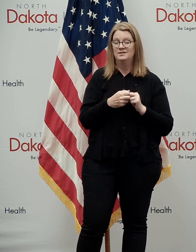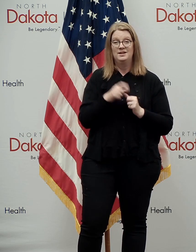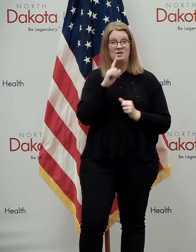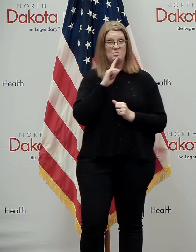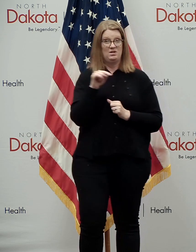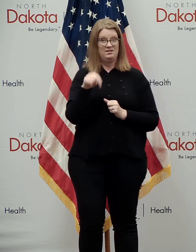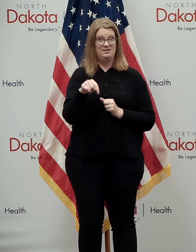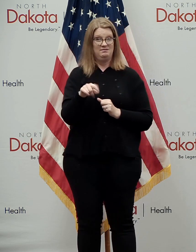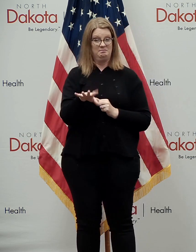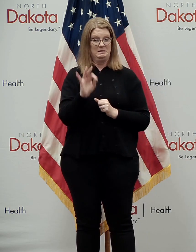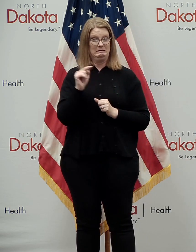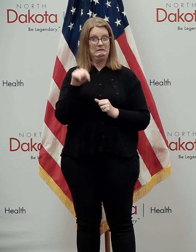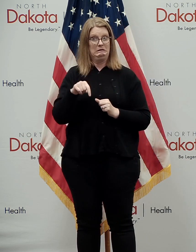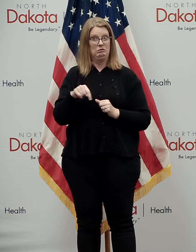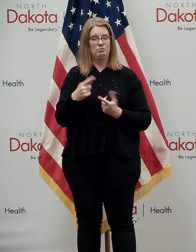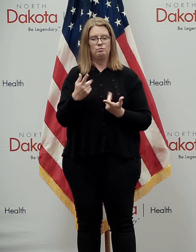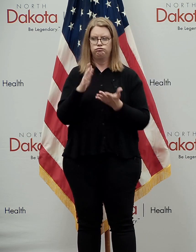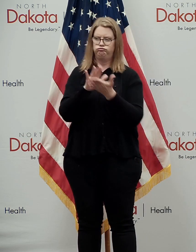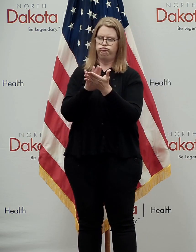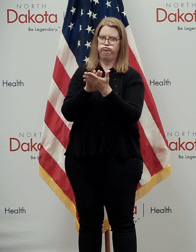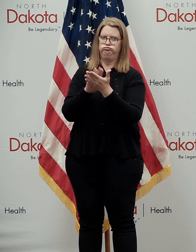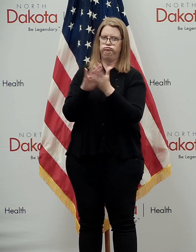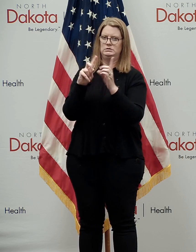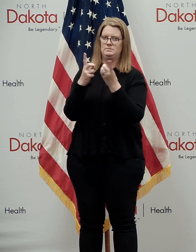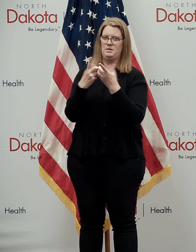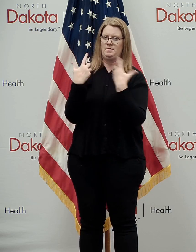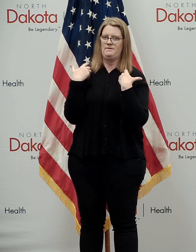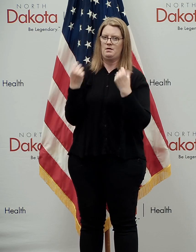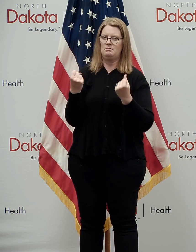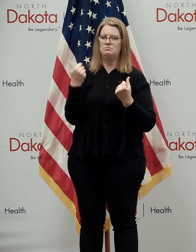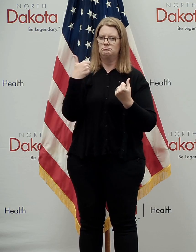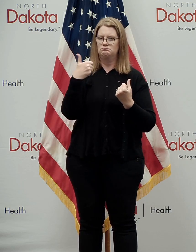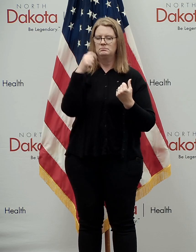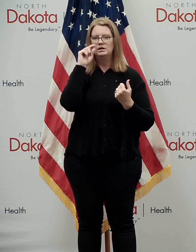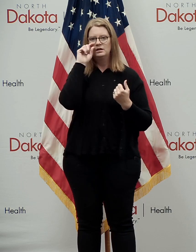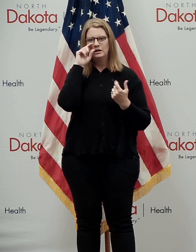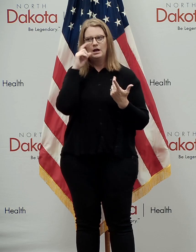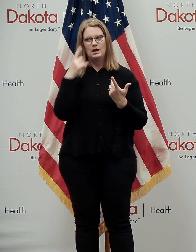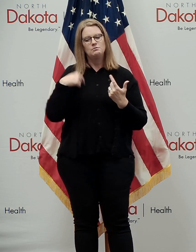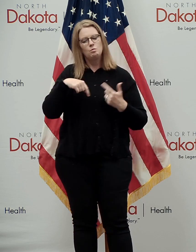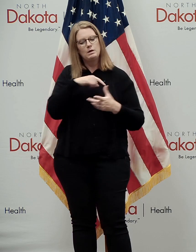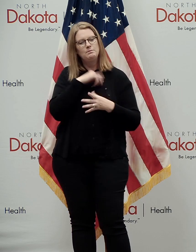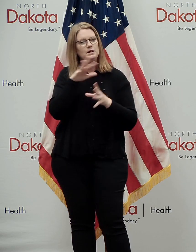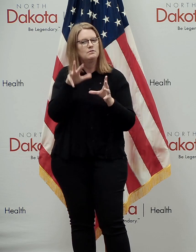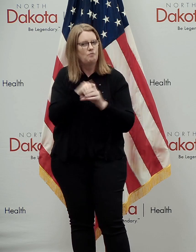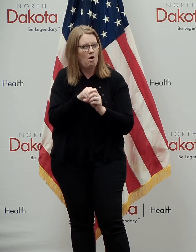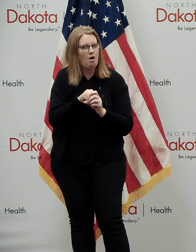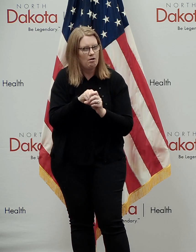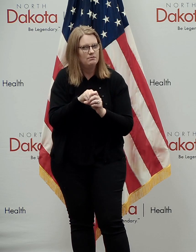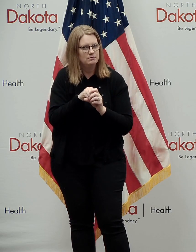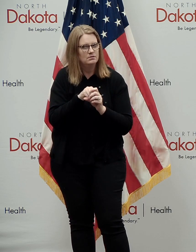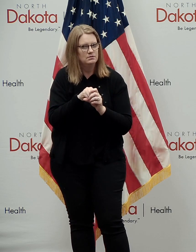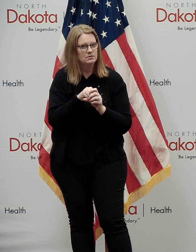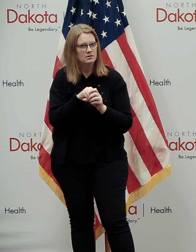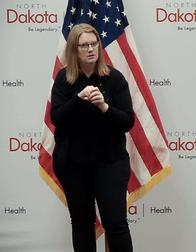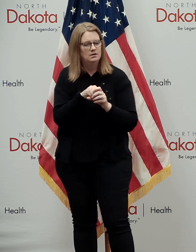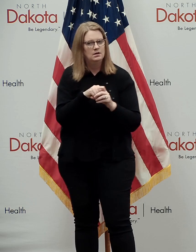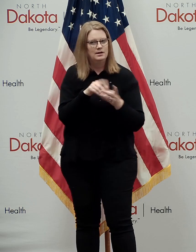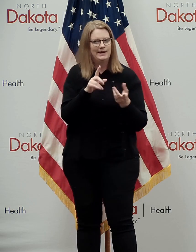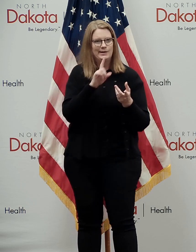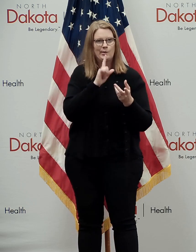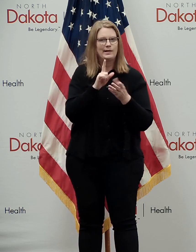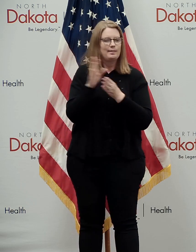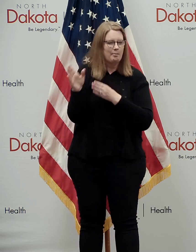of Health and its leadership, and we'll have a chance at least to participate in the logistical